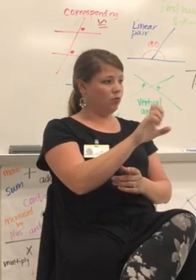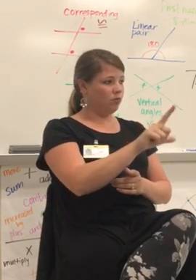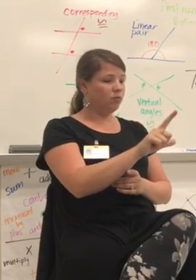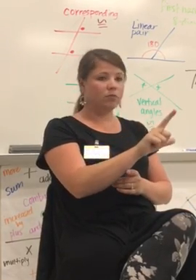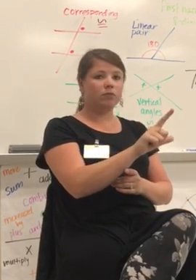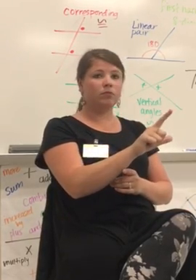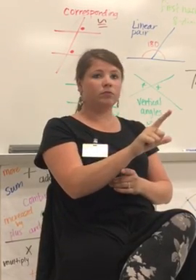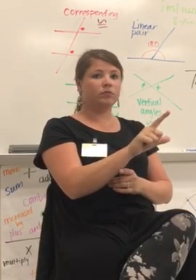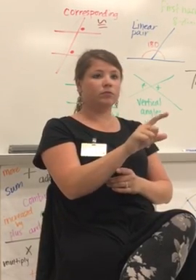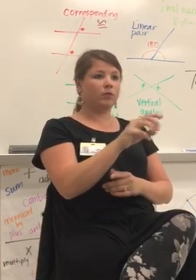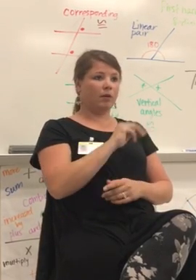Parasols.